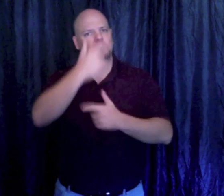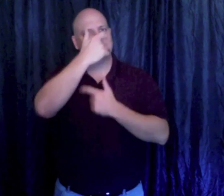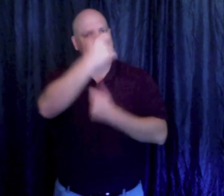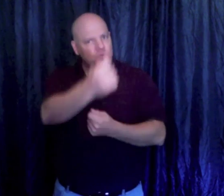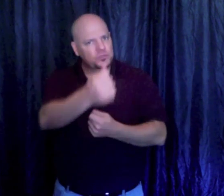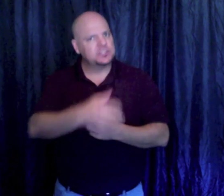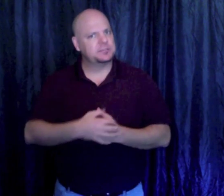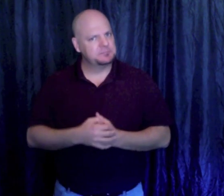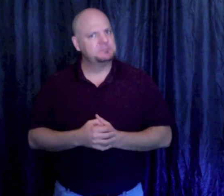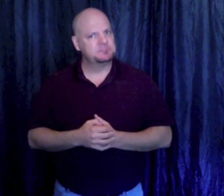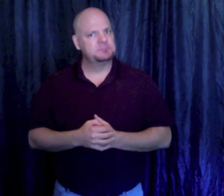through their